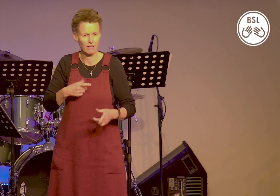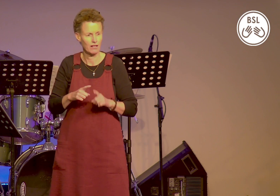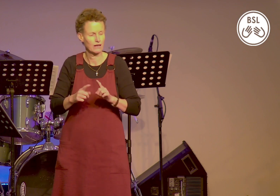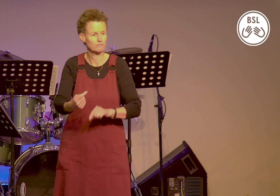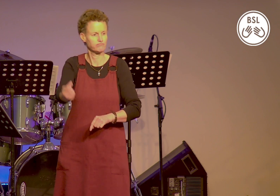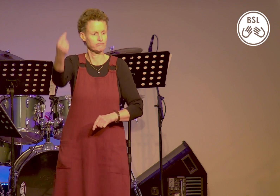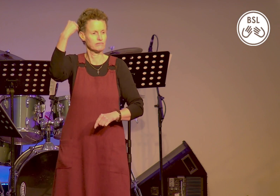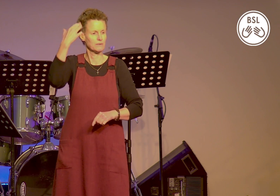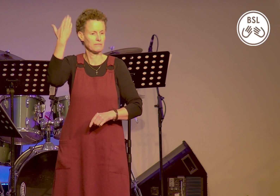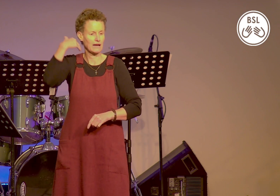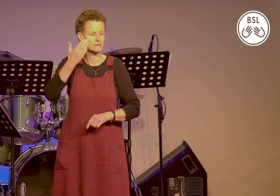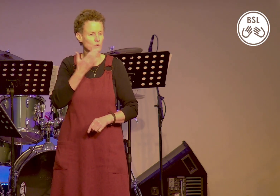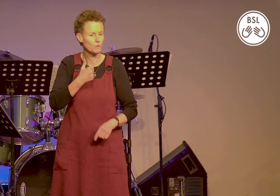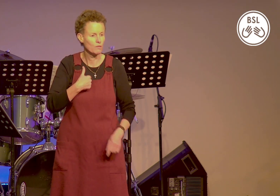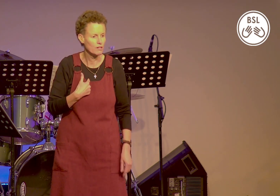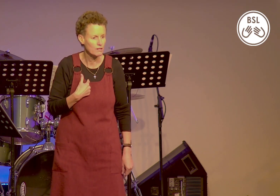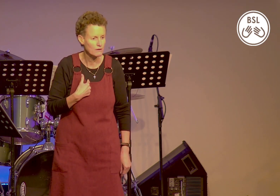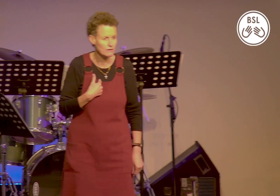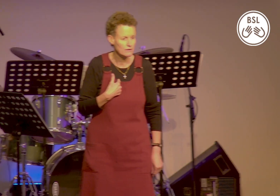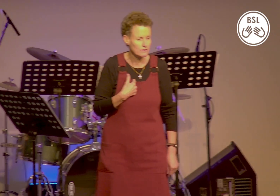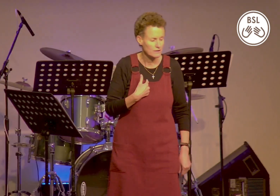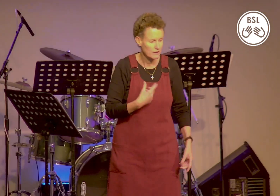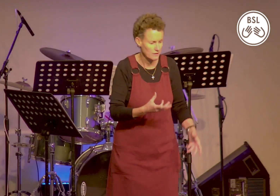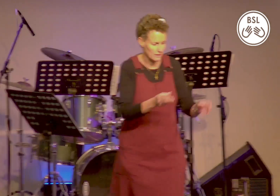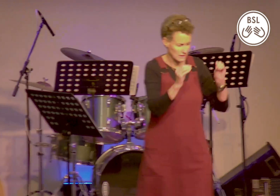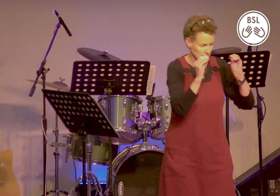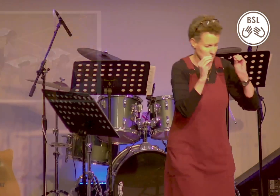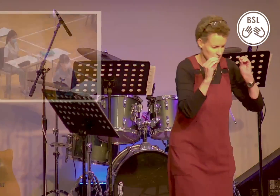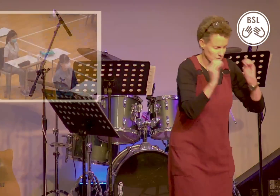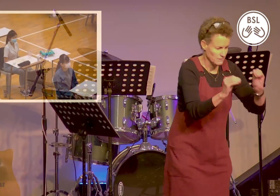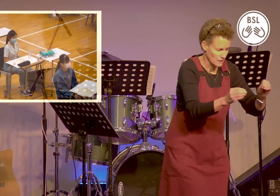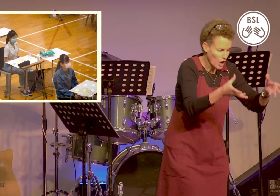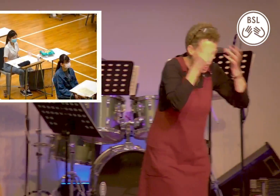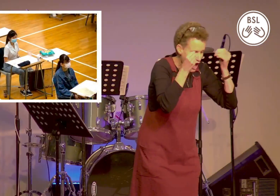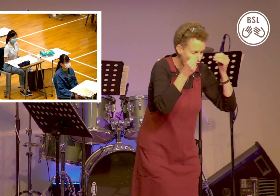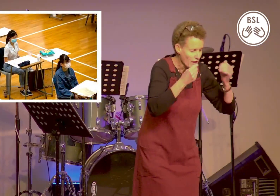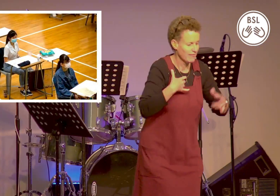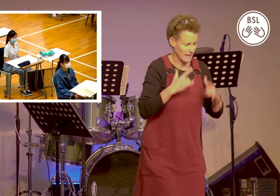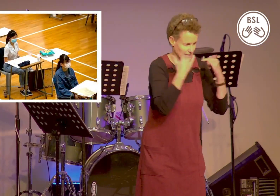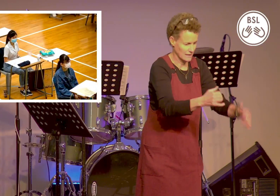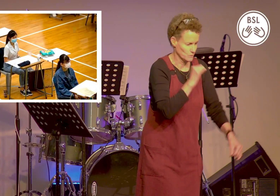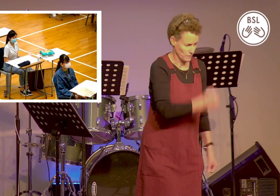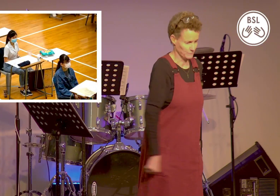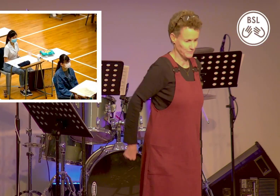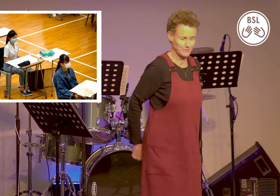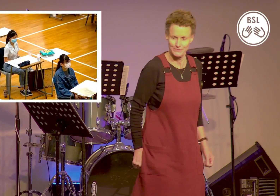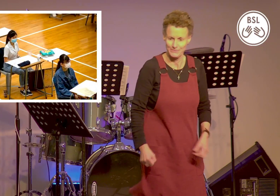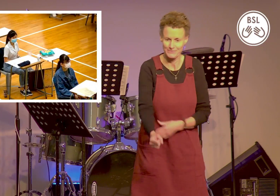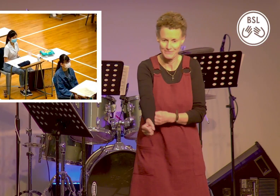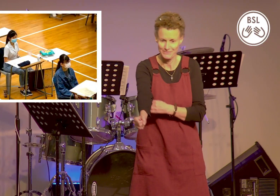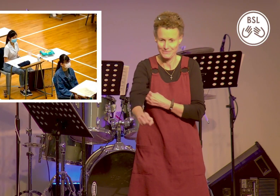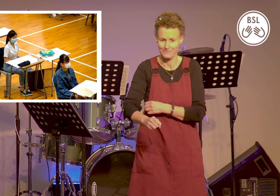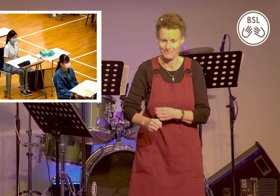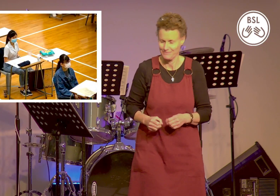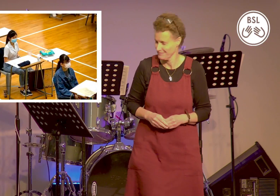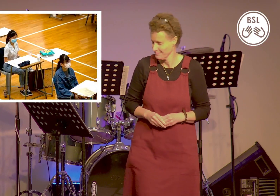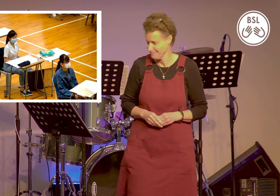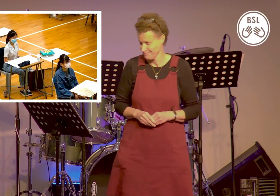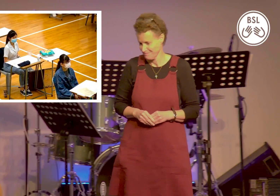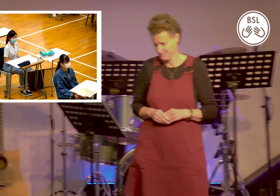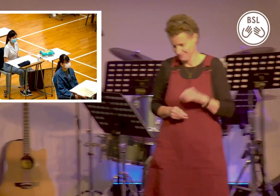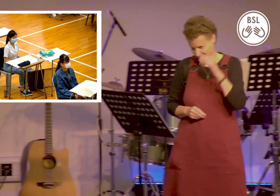If you read it, you feel like back in the day when you were at school, don't you? Where you get all that teaching, come on, learn it, now I'm going to test you.